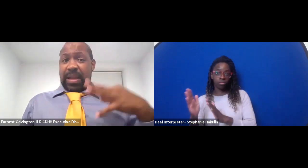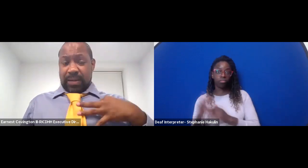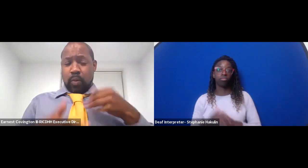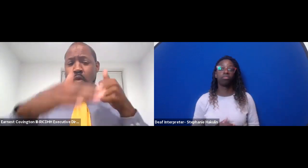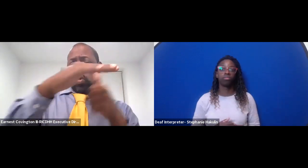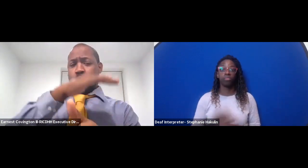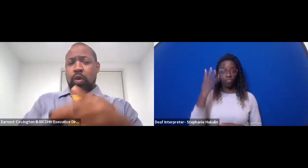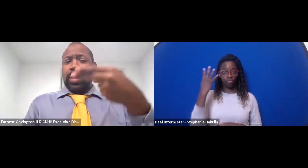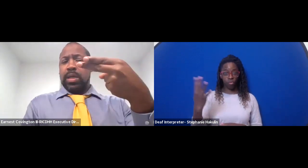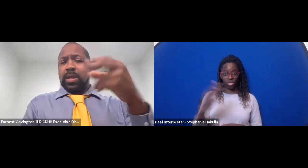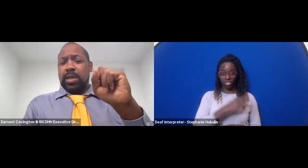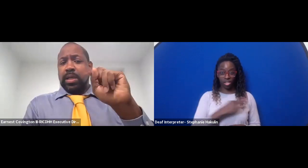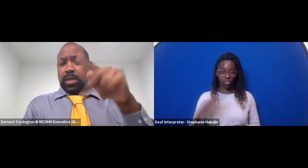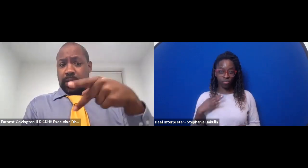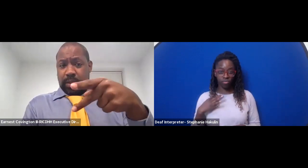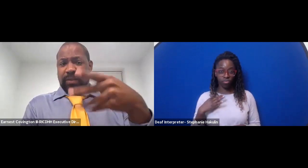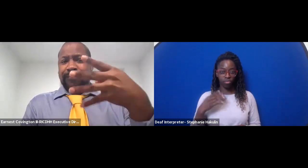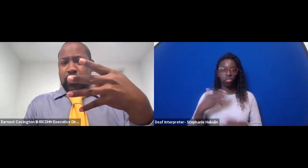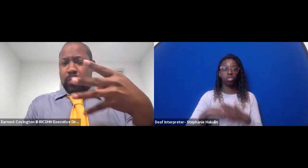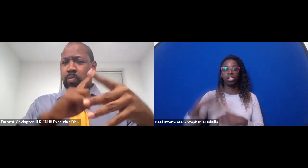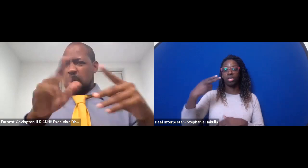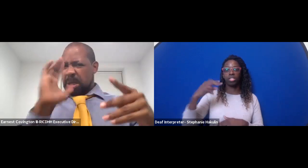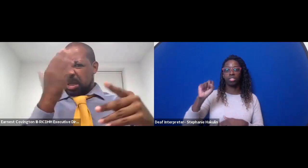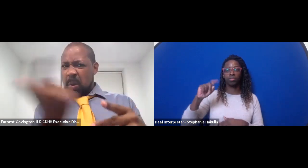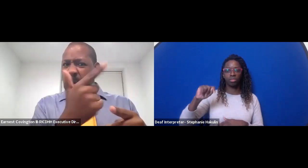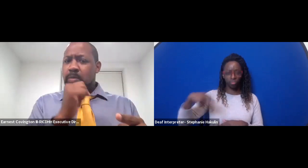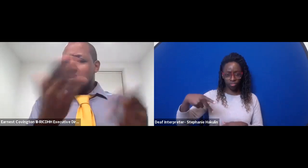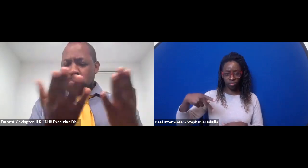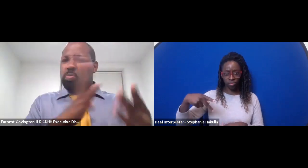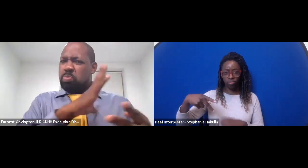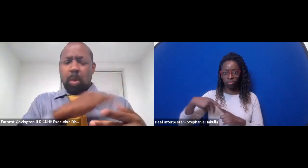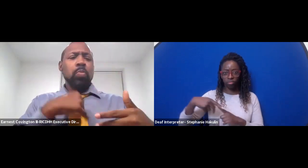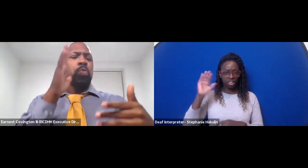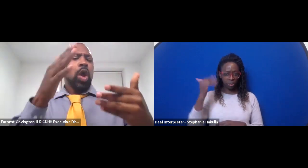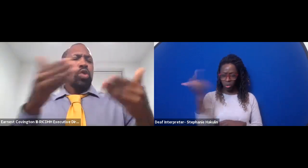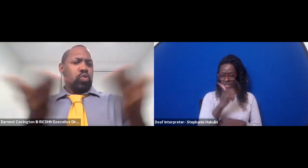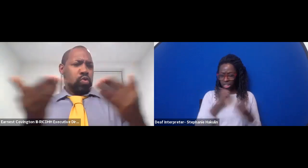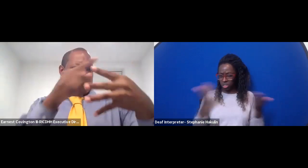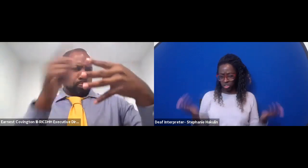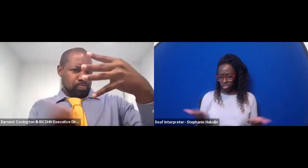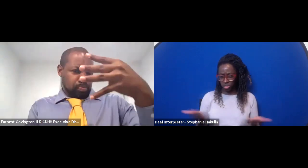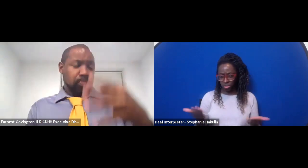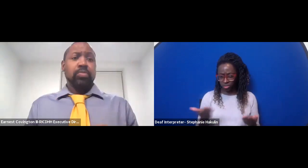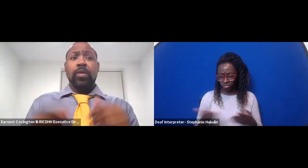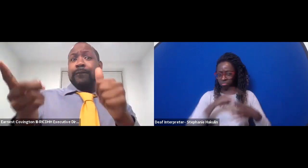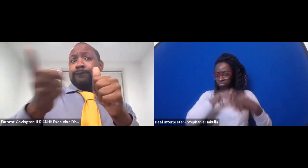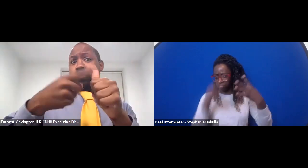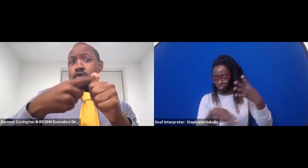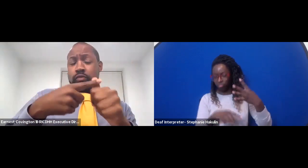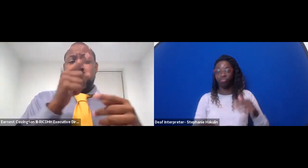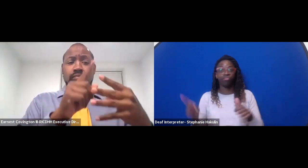There's also 4 people that I'd like to introduce who are under HSTP, and I don't think any of them are here. They're